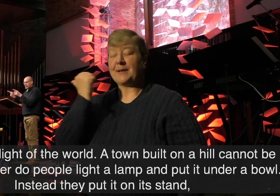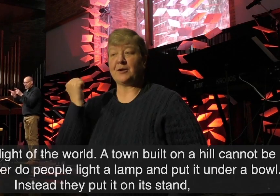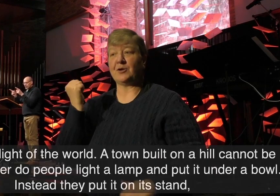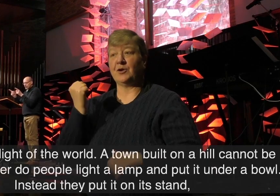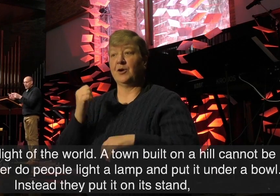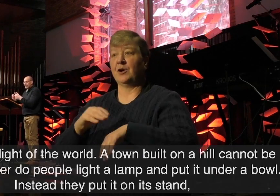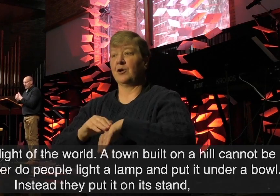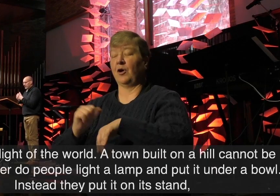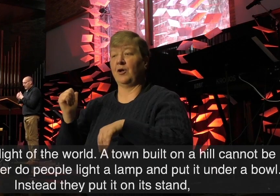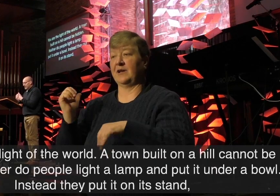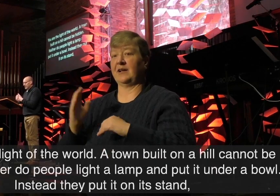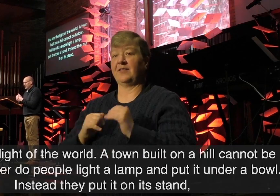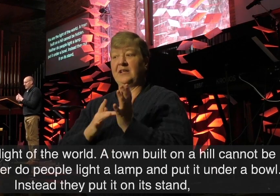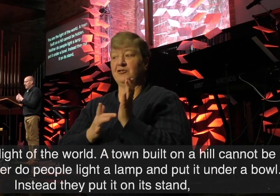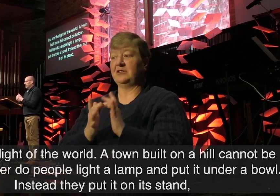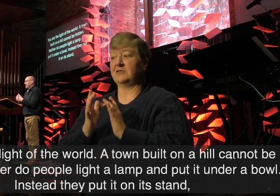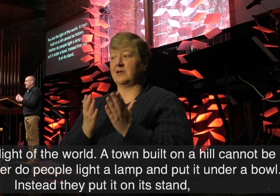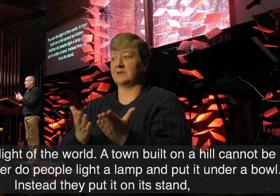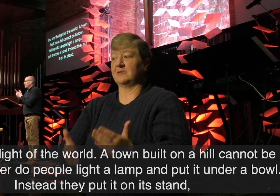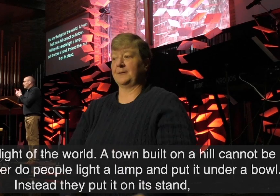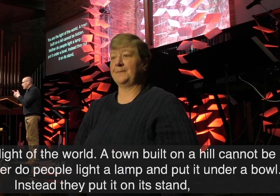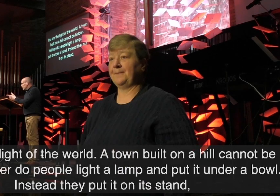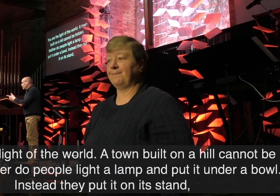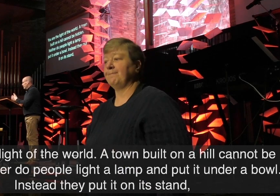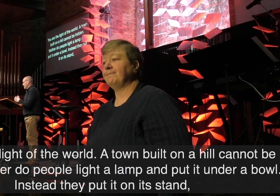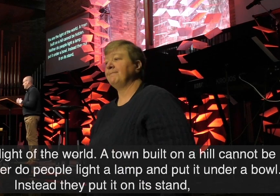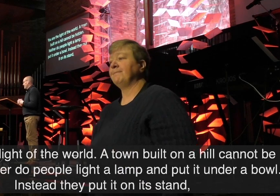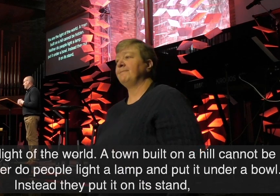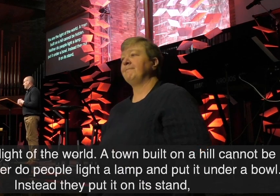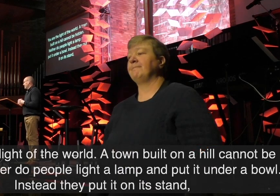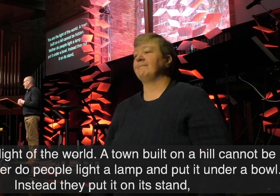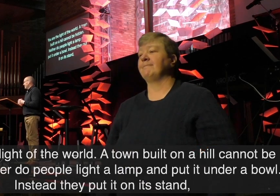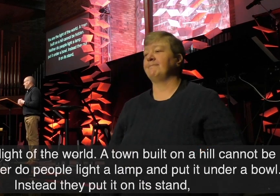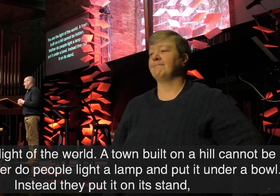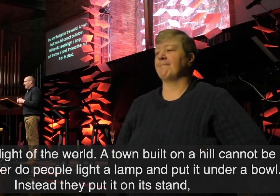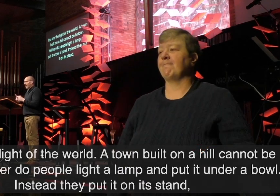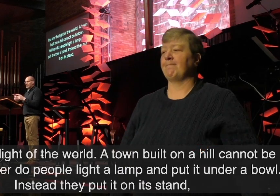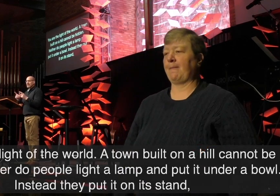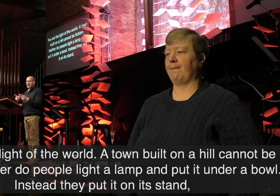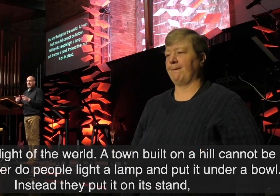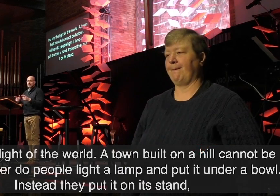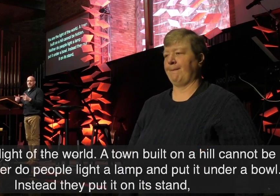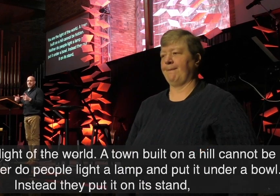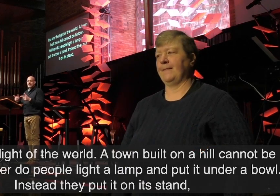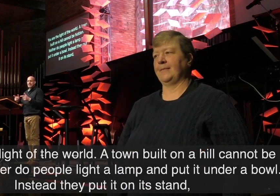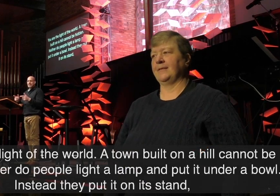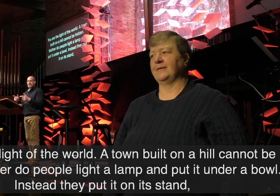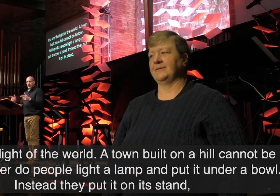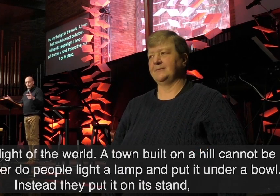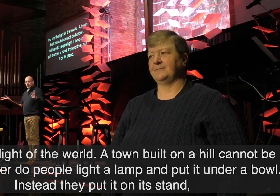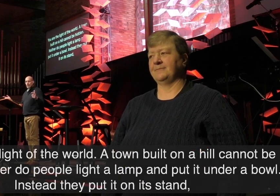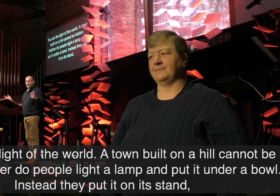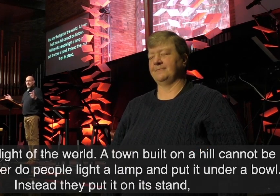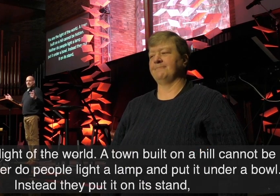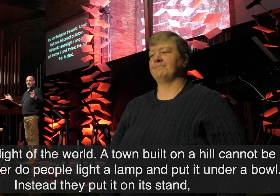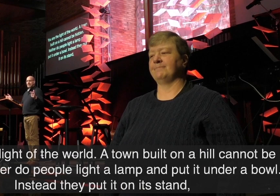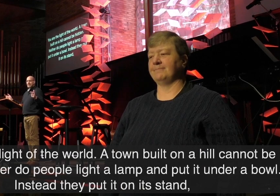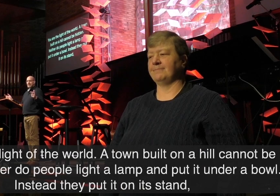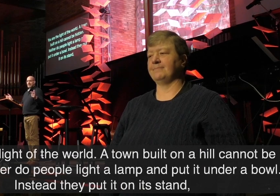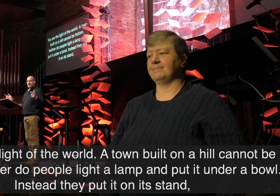of Jesus to you? Here it is. You are the light of the